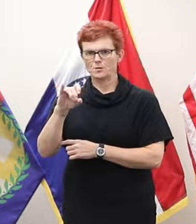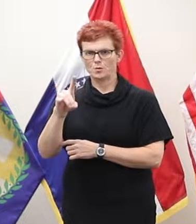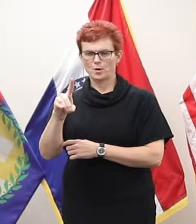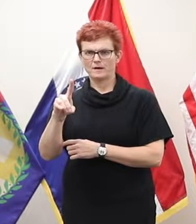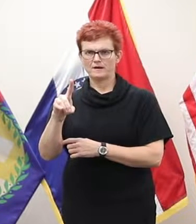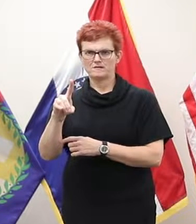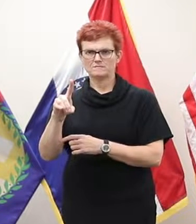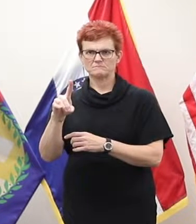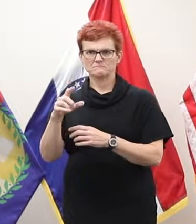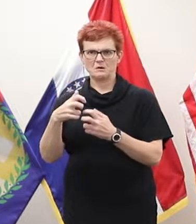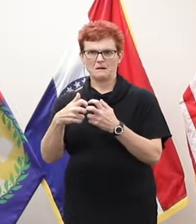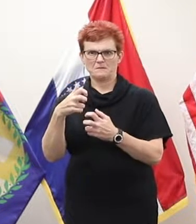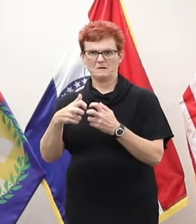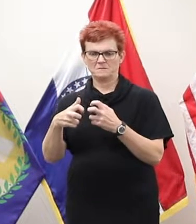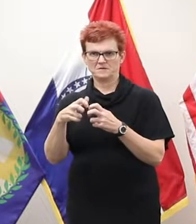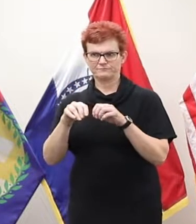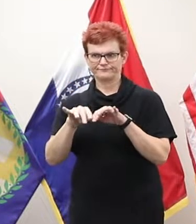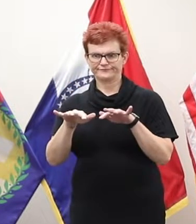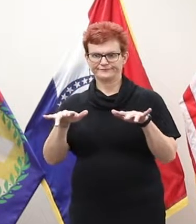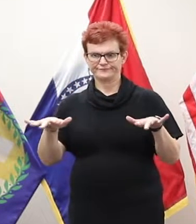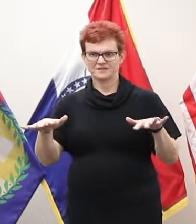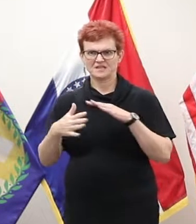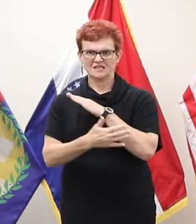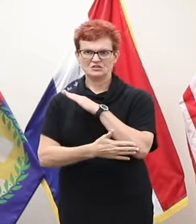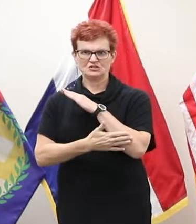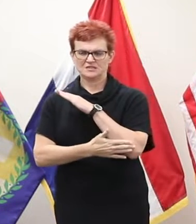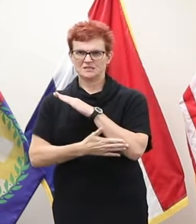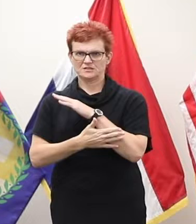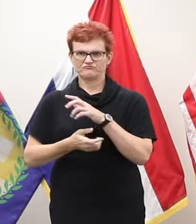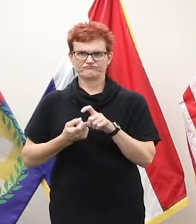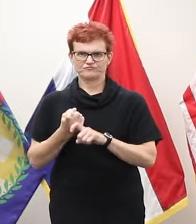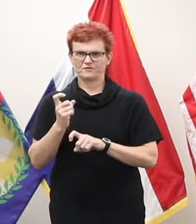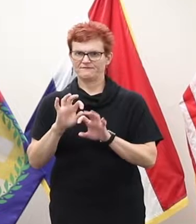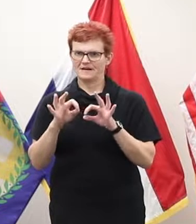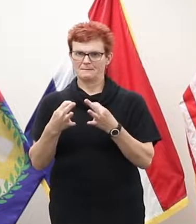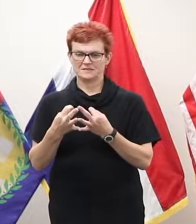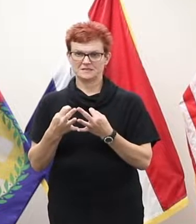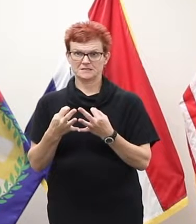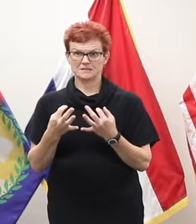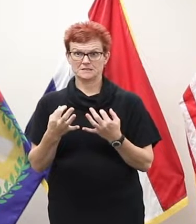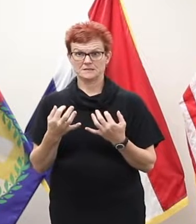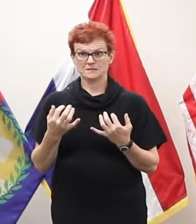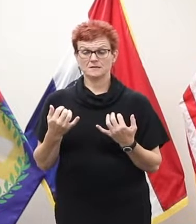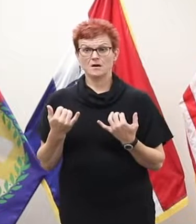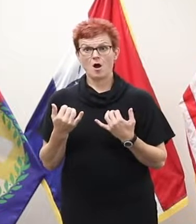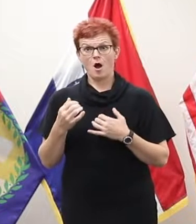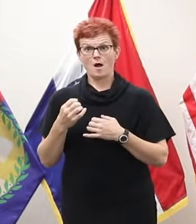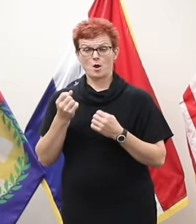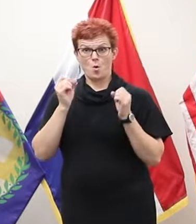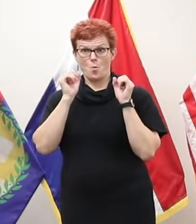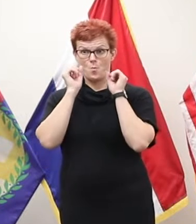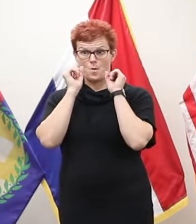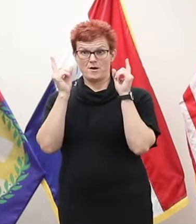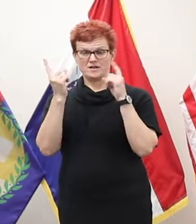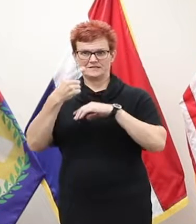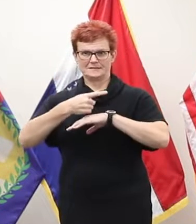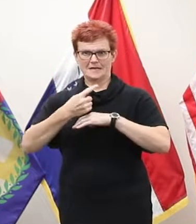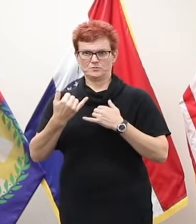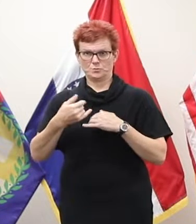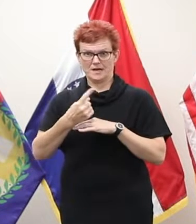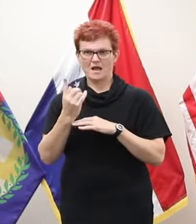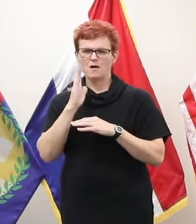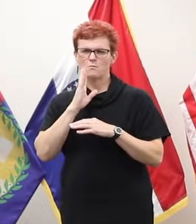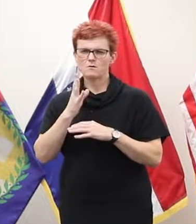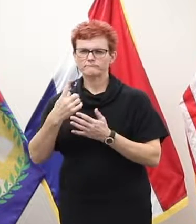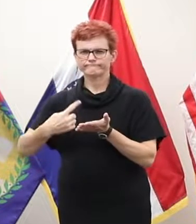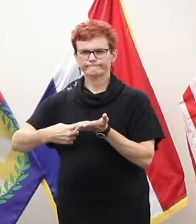and across the country. And today, on International Opioid Awareness Day, I'm going to use this time to talk about the